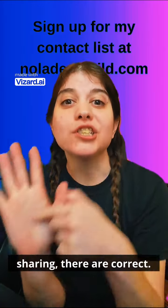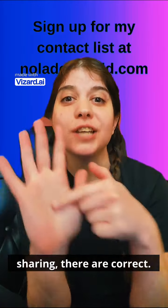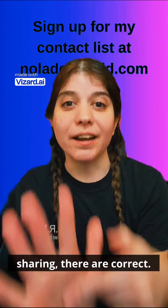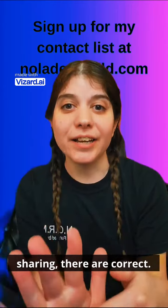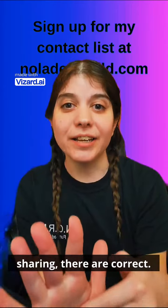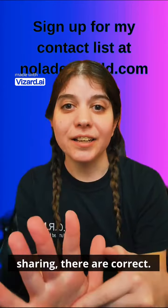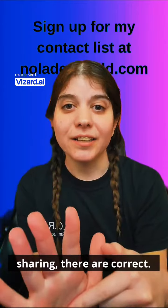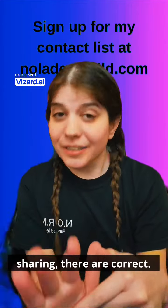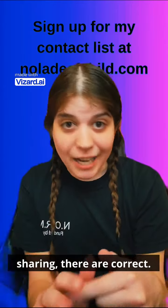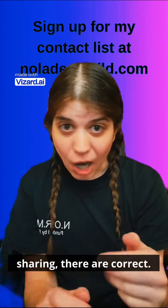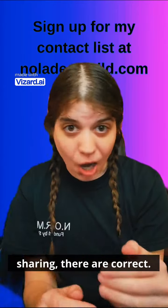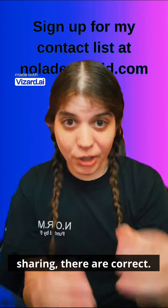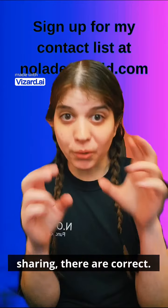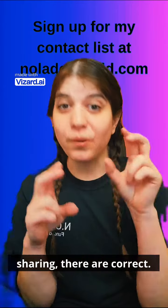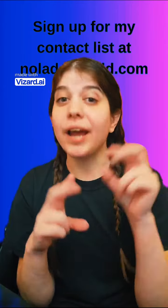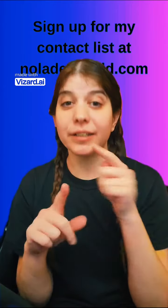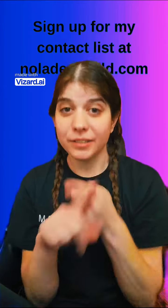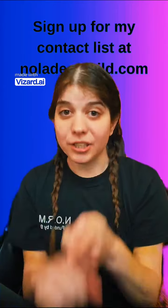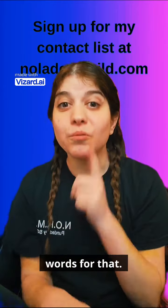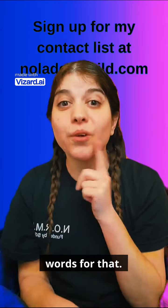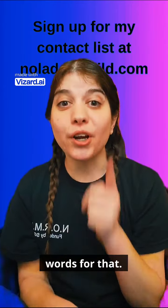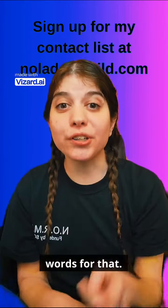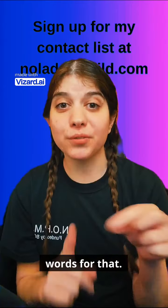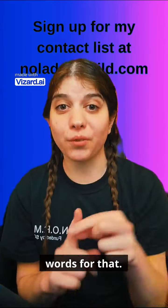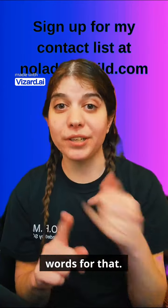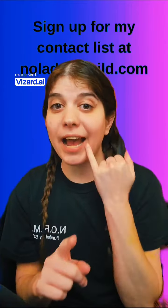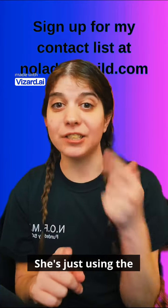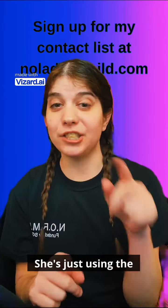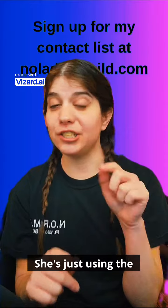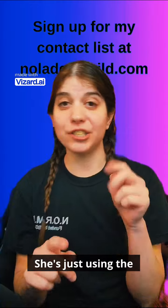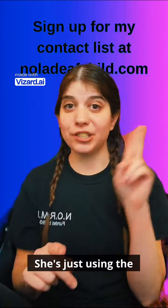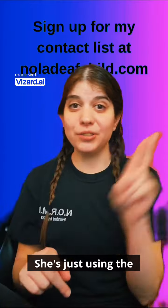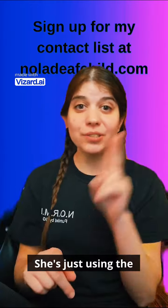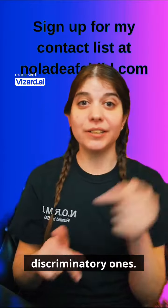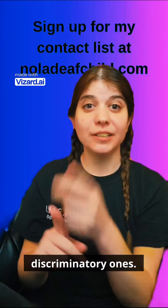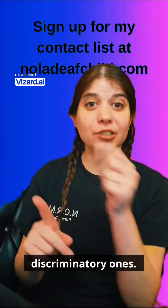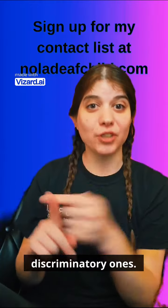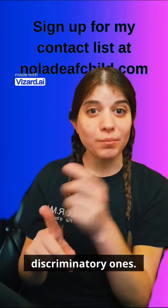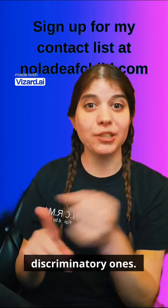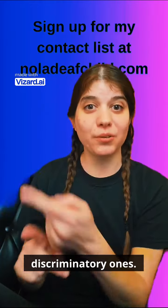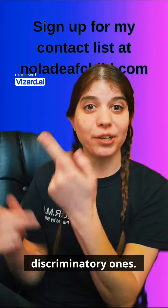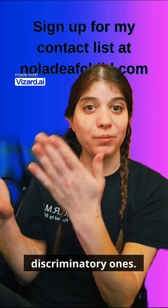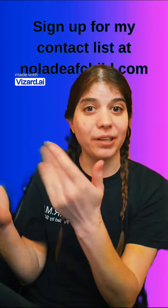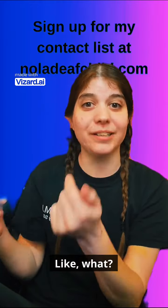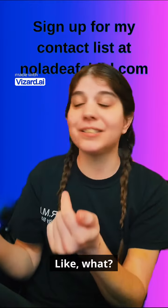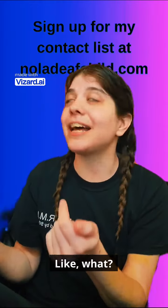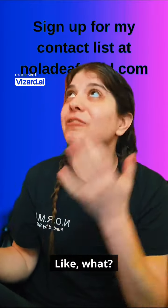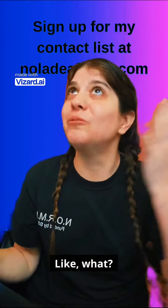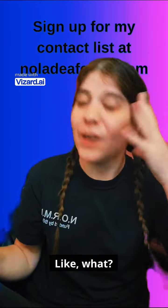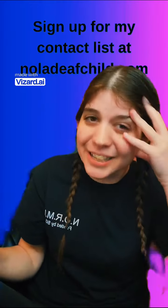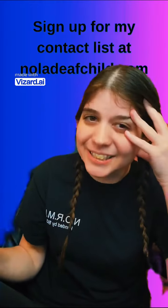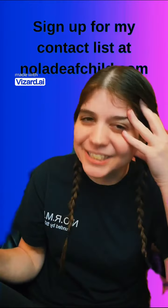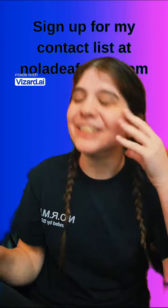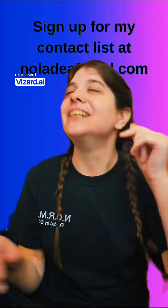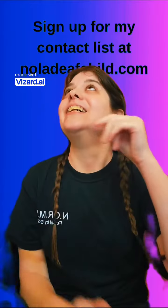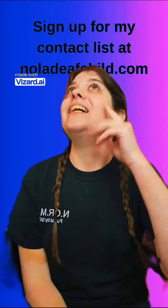sharing, there are correct words for that. She's just using the discriminatory ones. Like, what? Oh